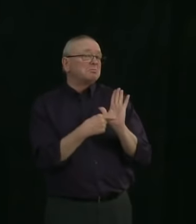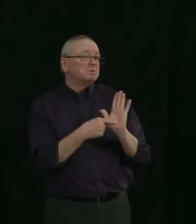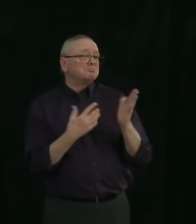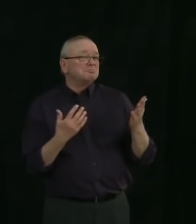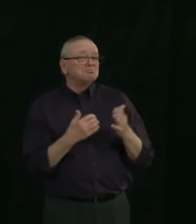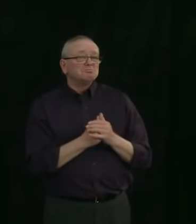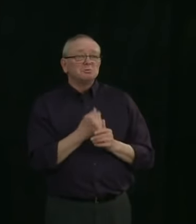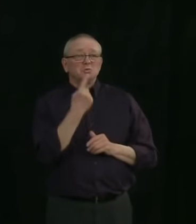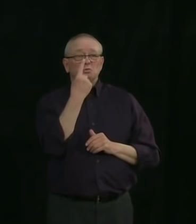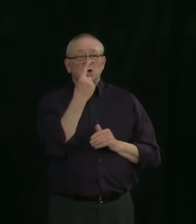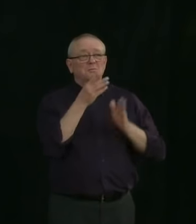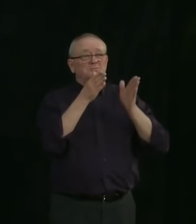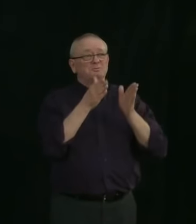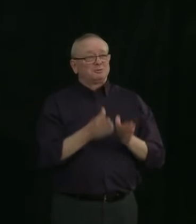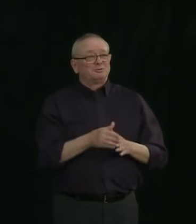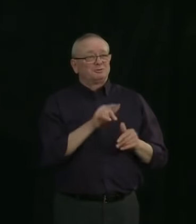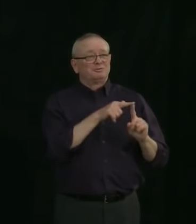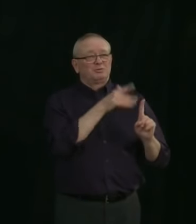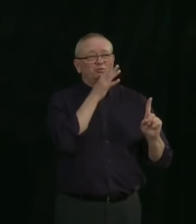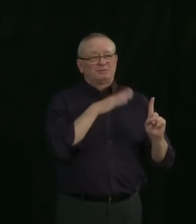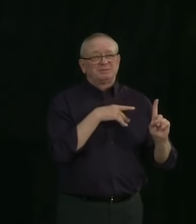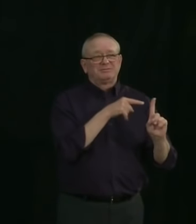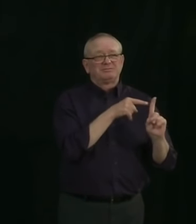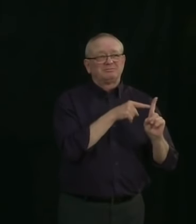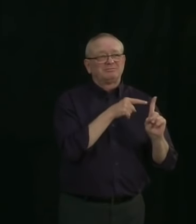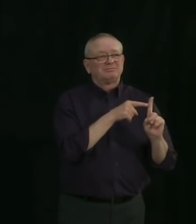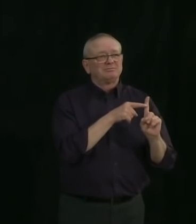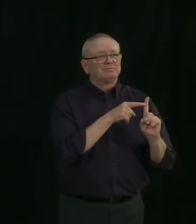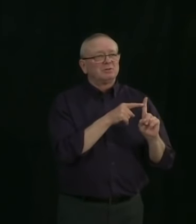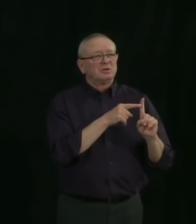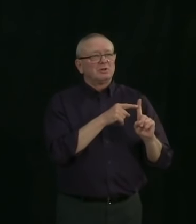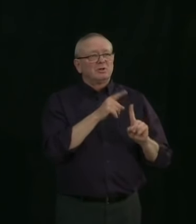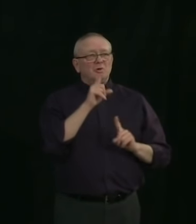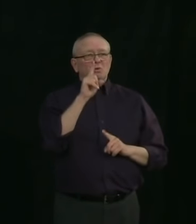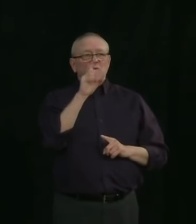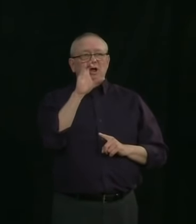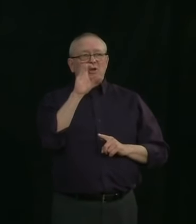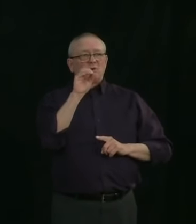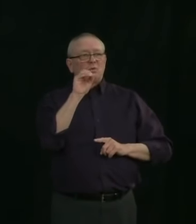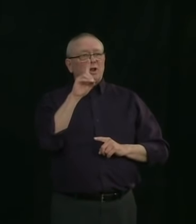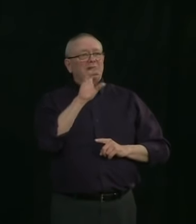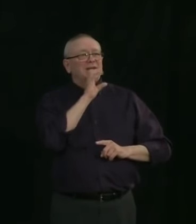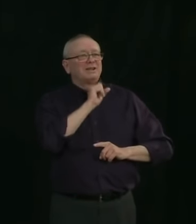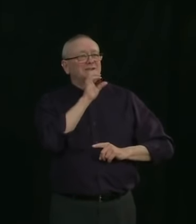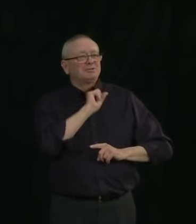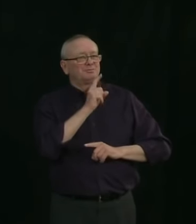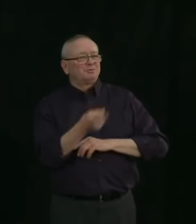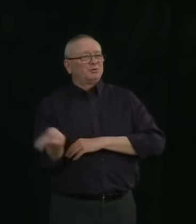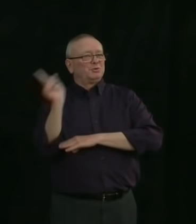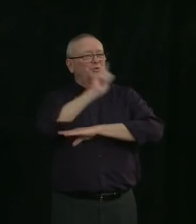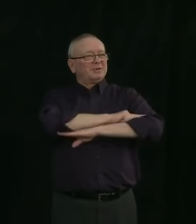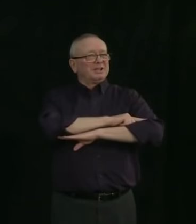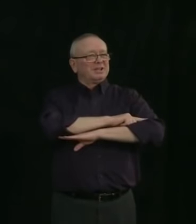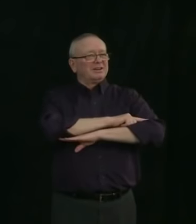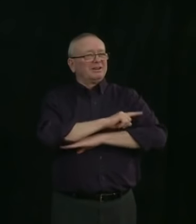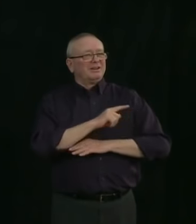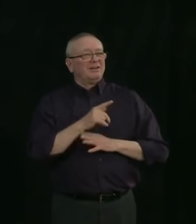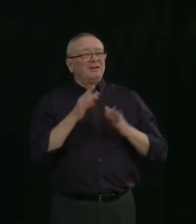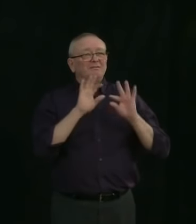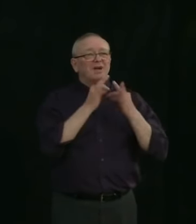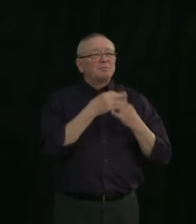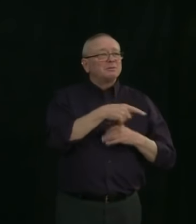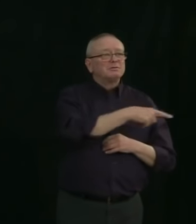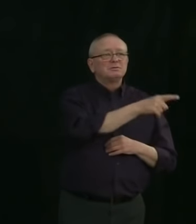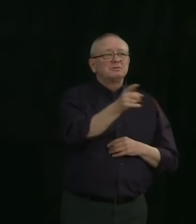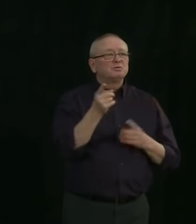who just celebrated her 101st birthday. Her family made signs and brought them to show through the window of the facility